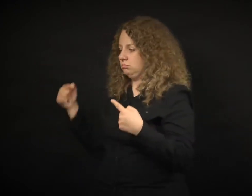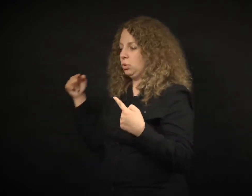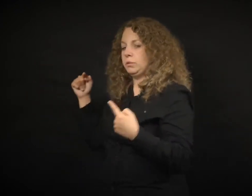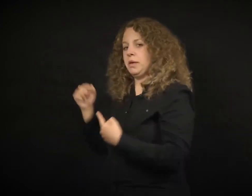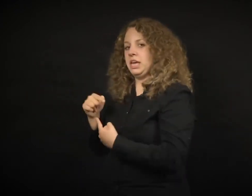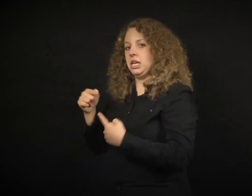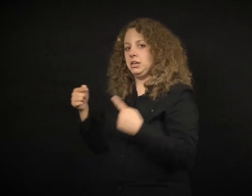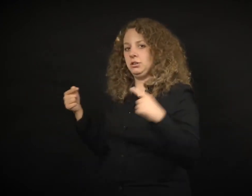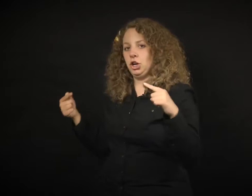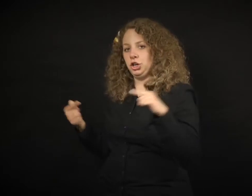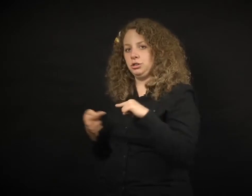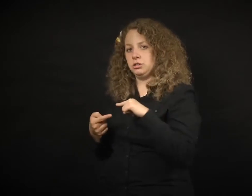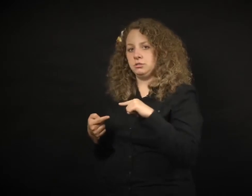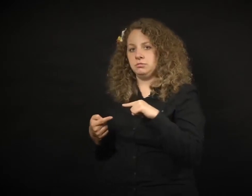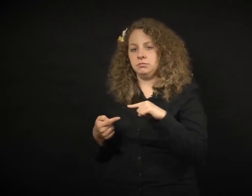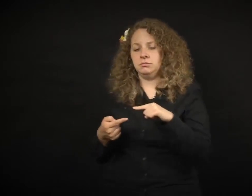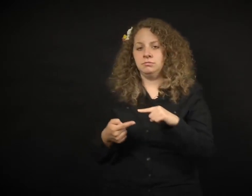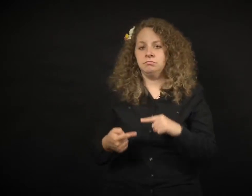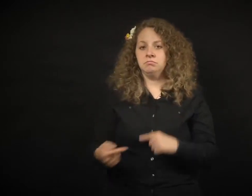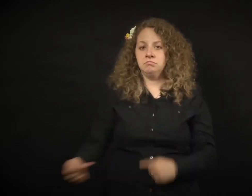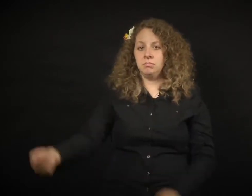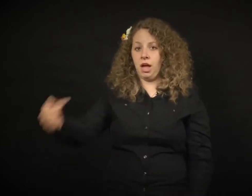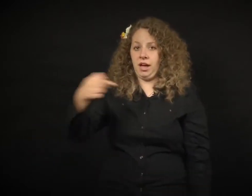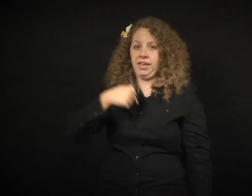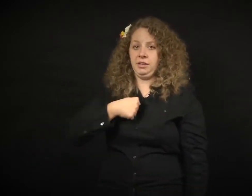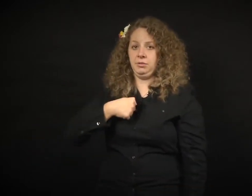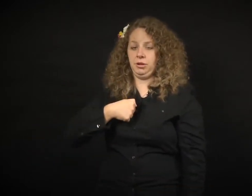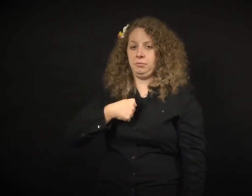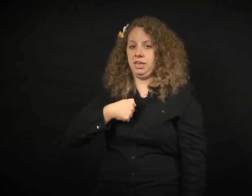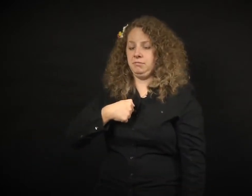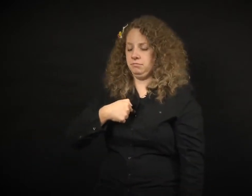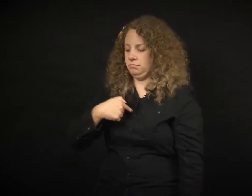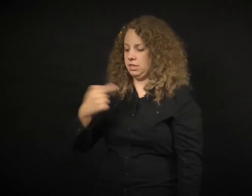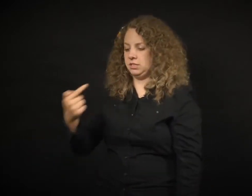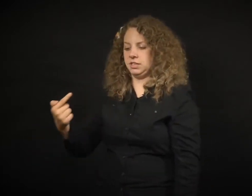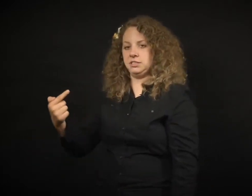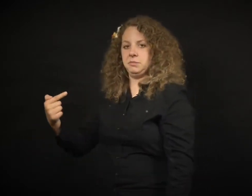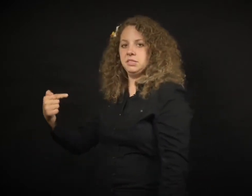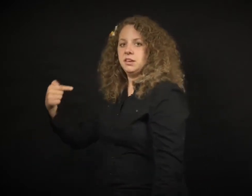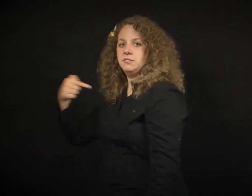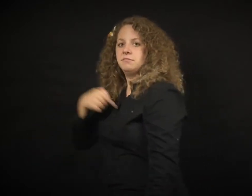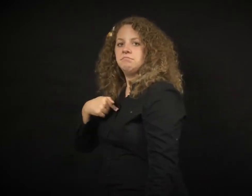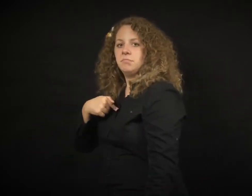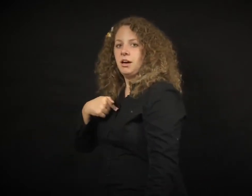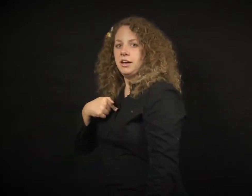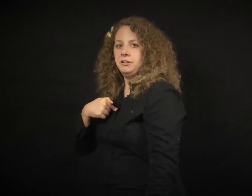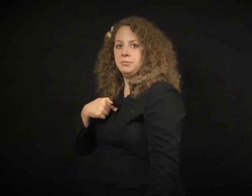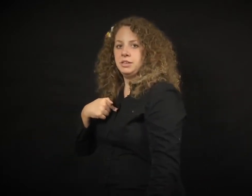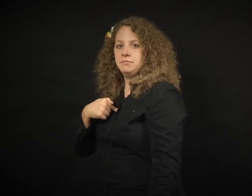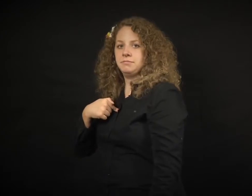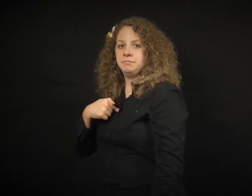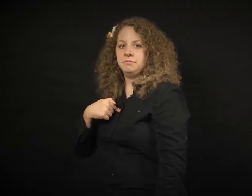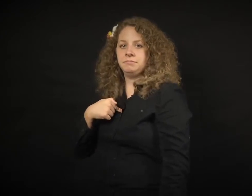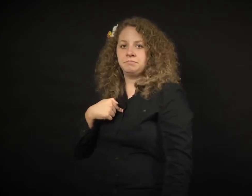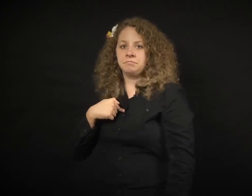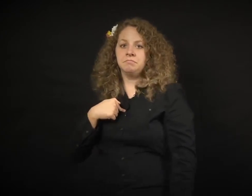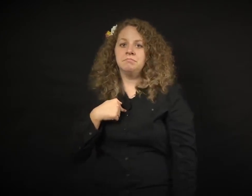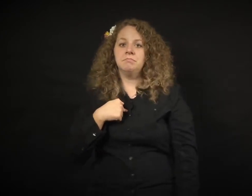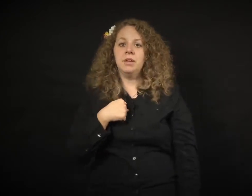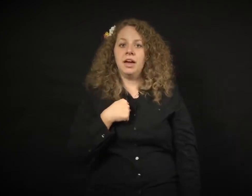or pain, hurt. I or me, indexing myself, I or me. I